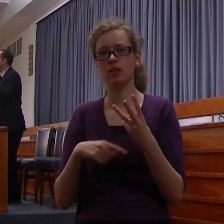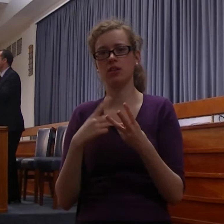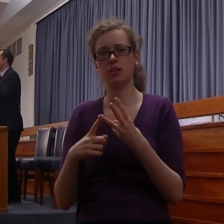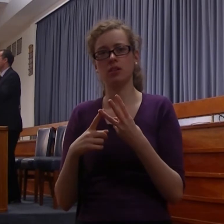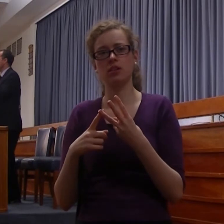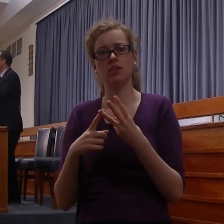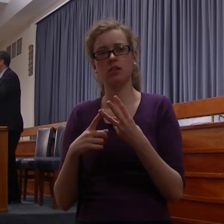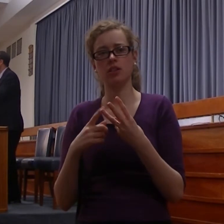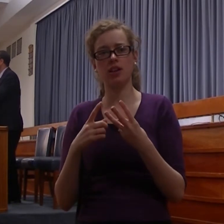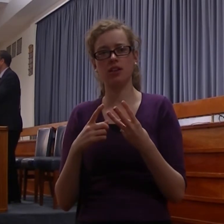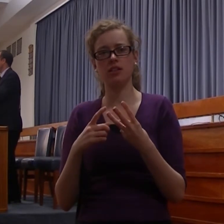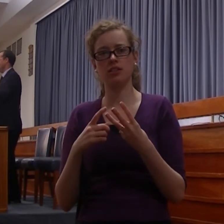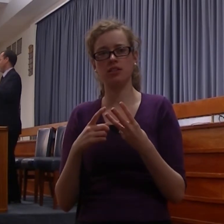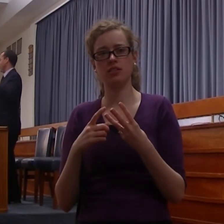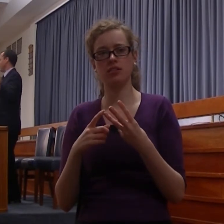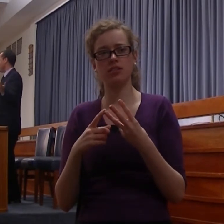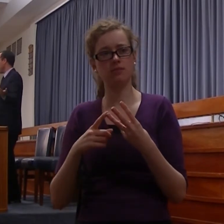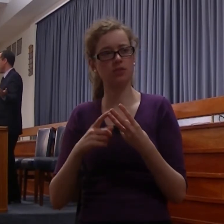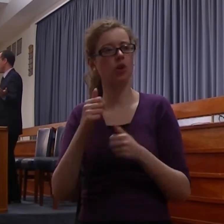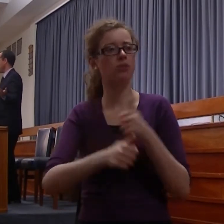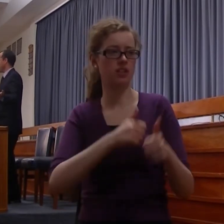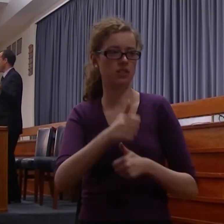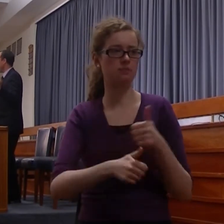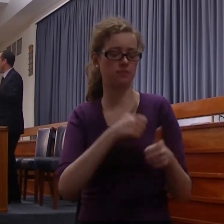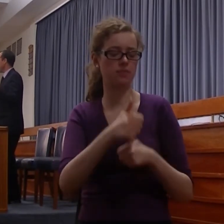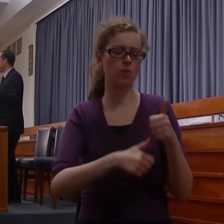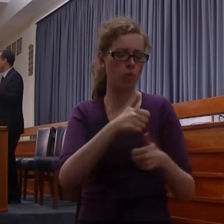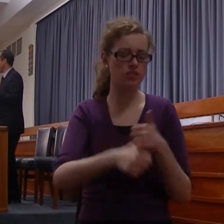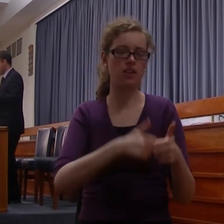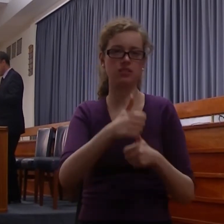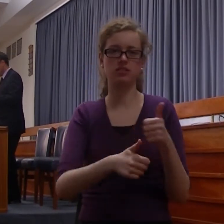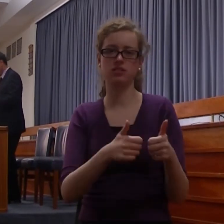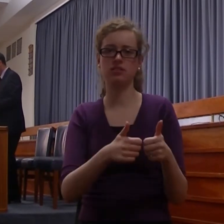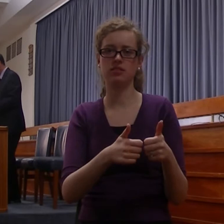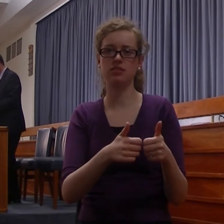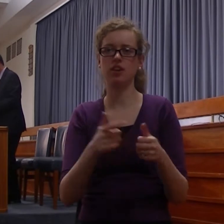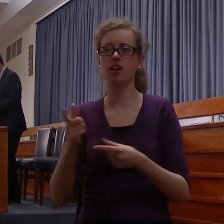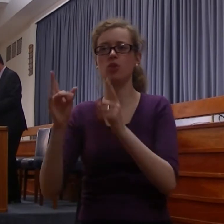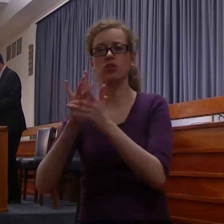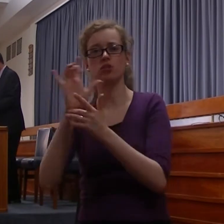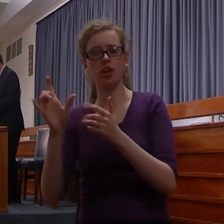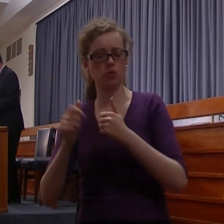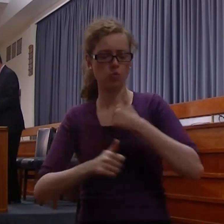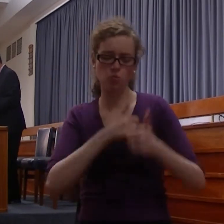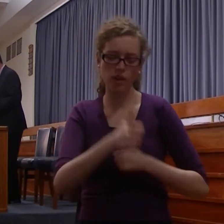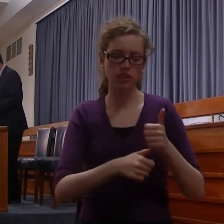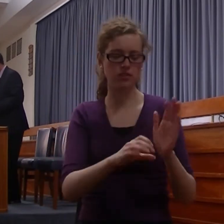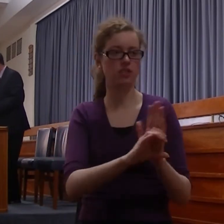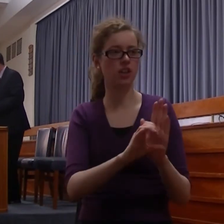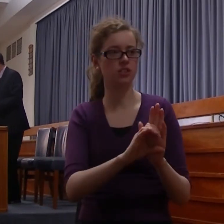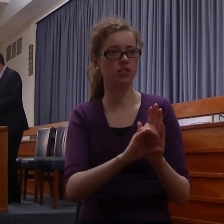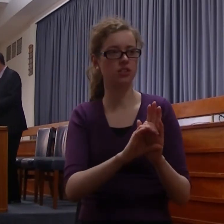everything happening in the church. The third point, it's a commendation. A commendation. If you